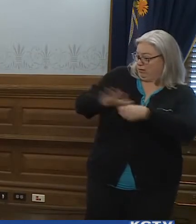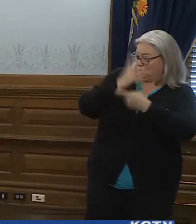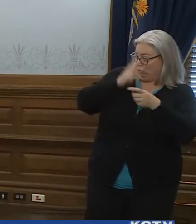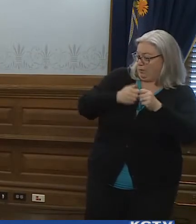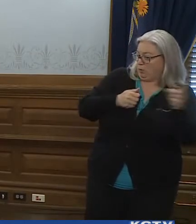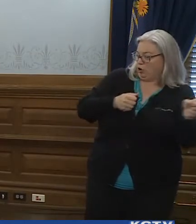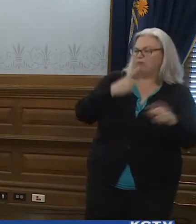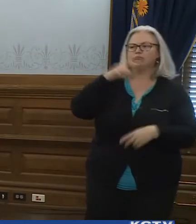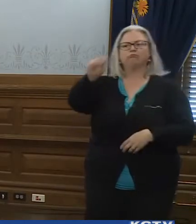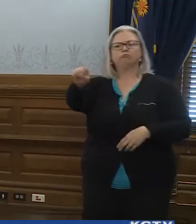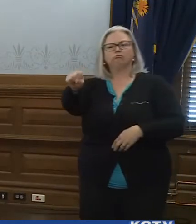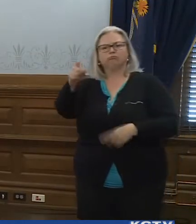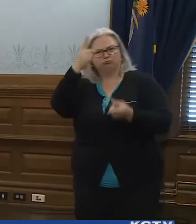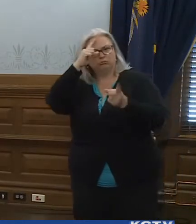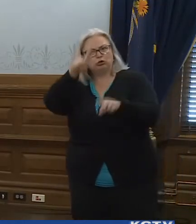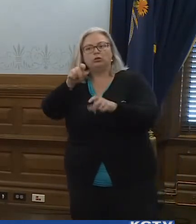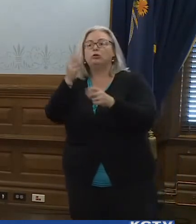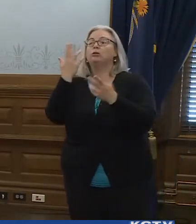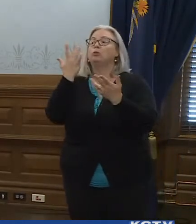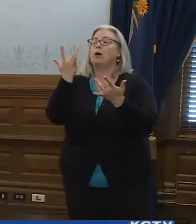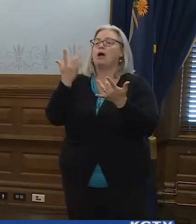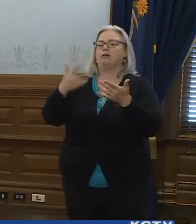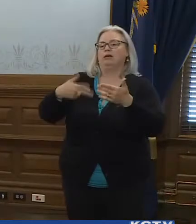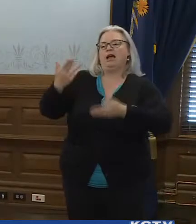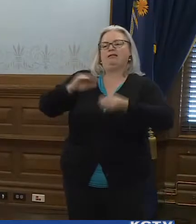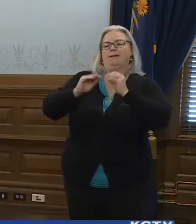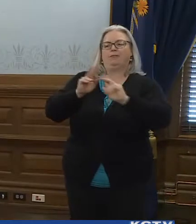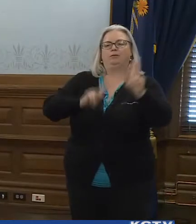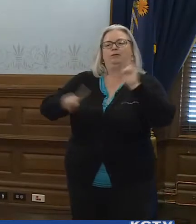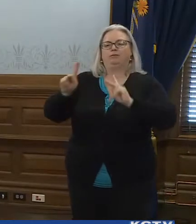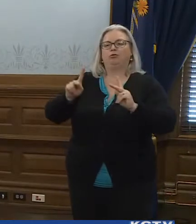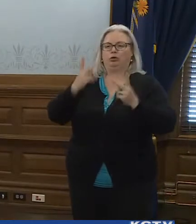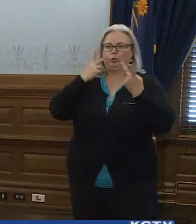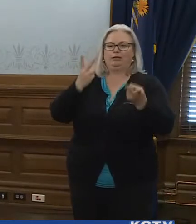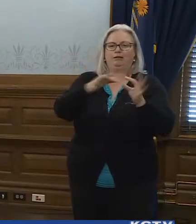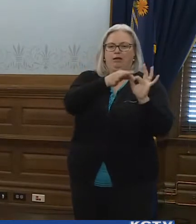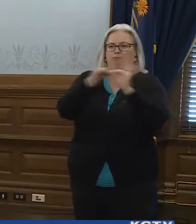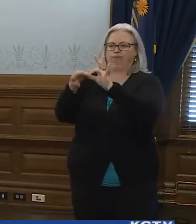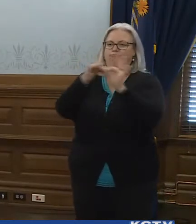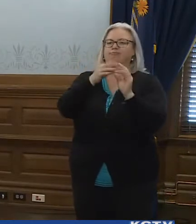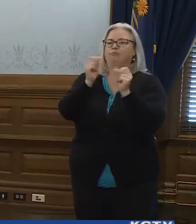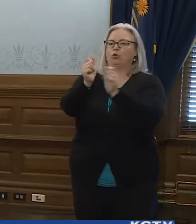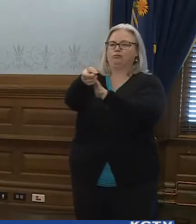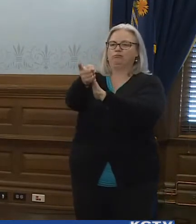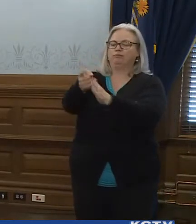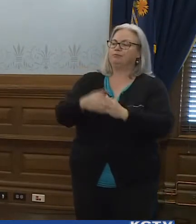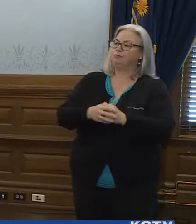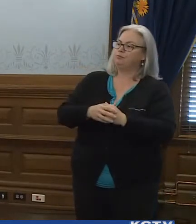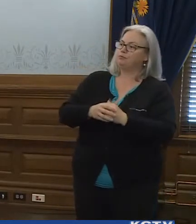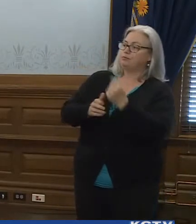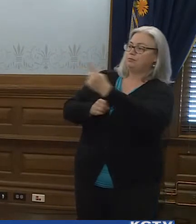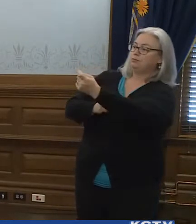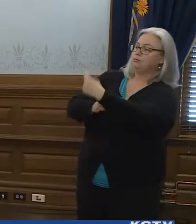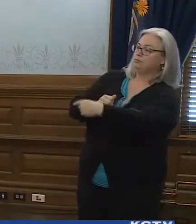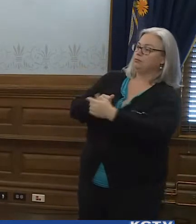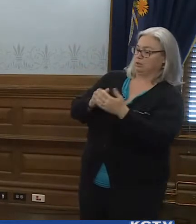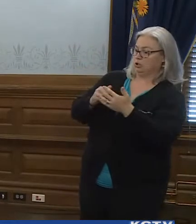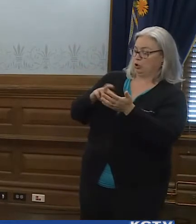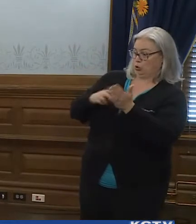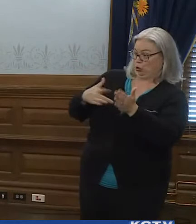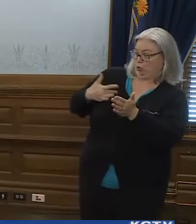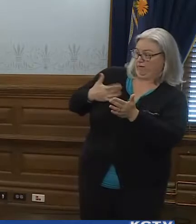is because it's a populous county, and you see the cause and effect relationship more quickly. And you would attribute the uptick